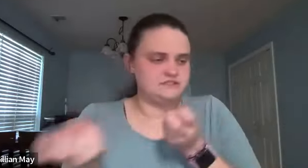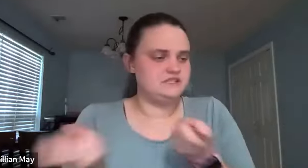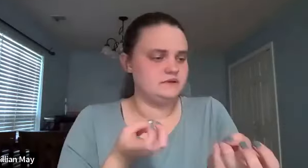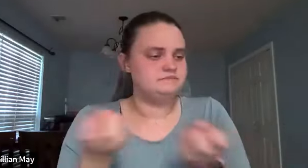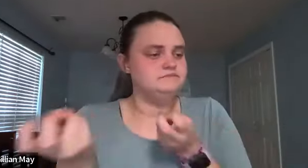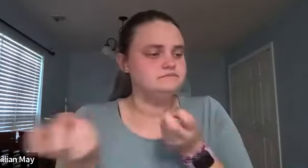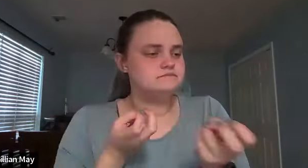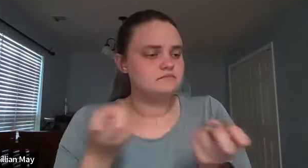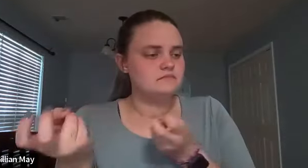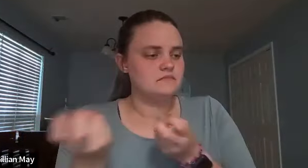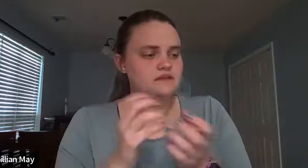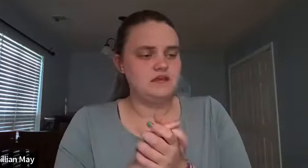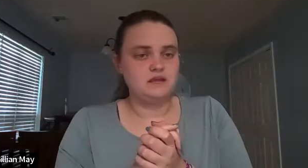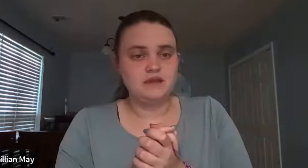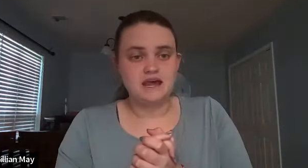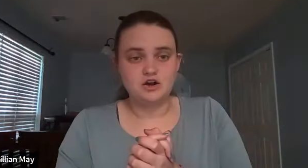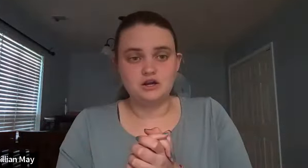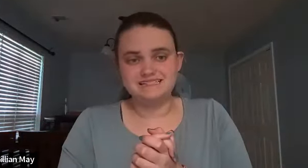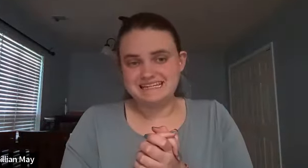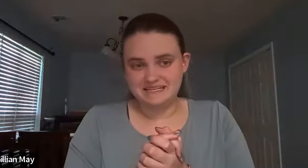excuse me. Then we had our team,